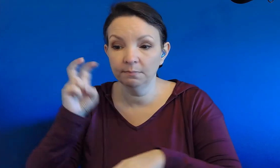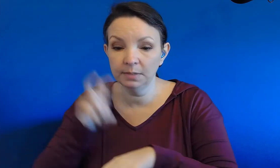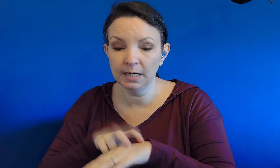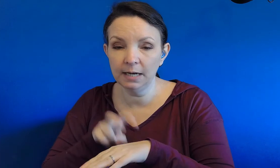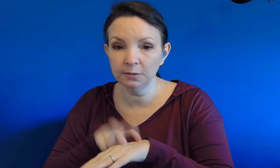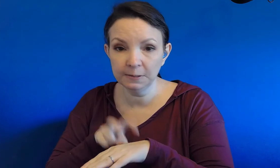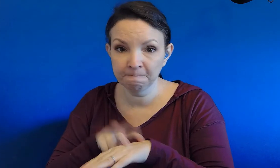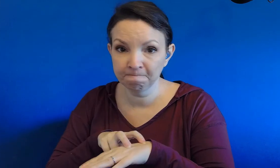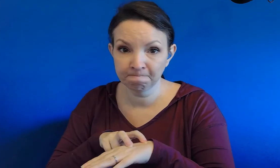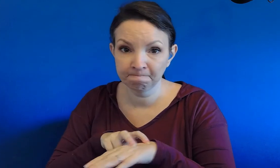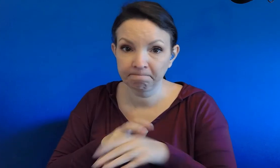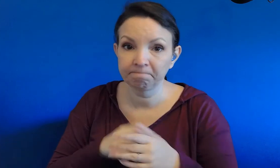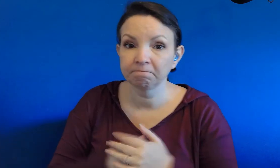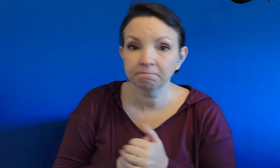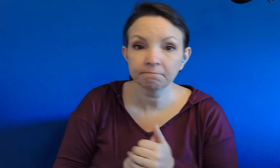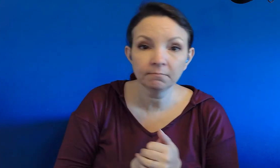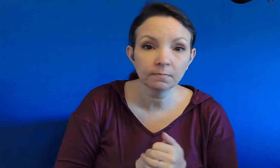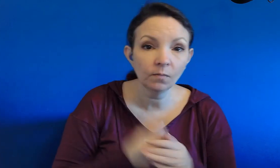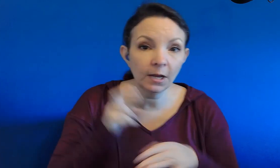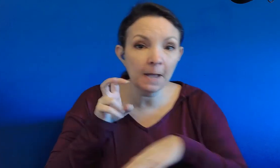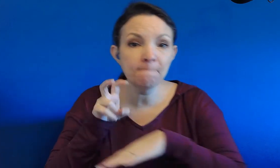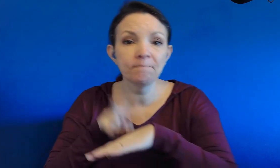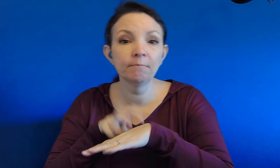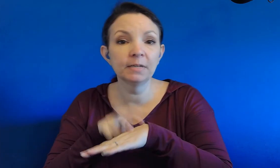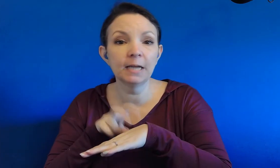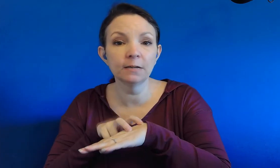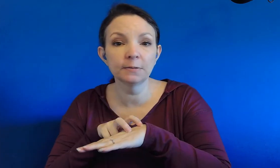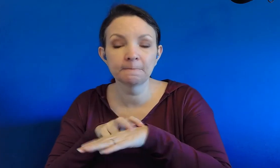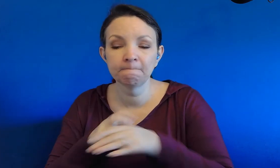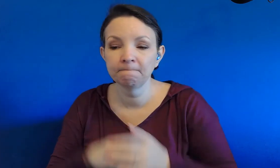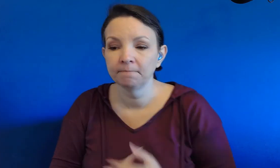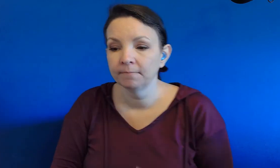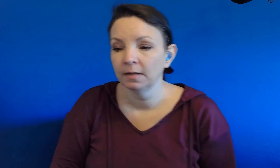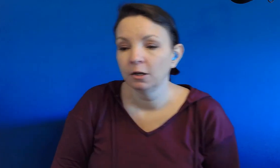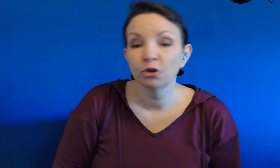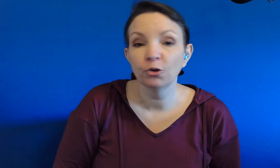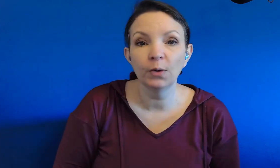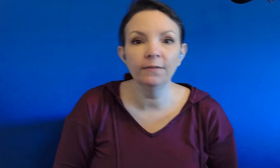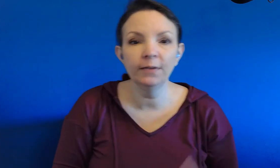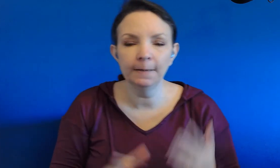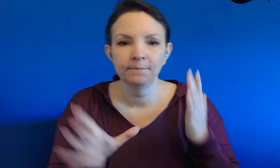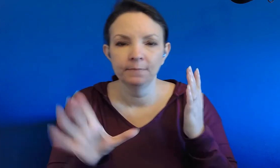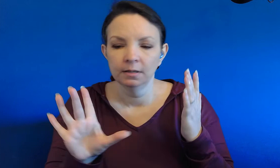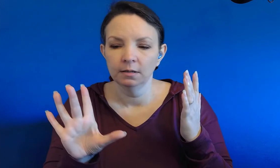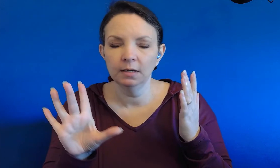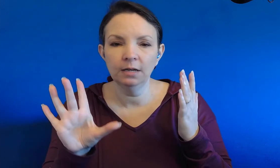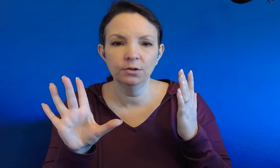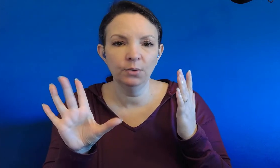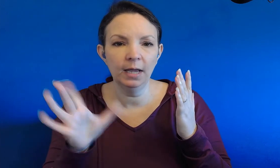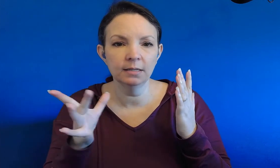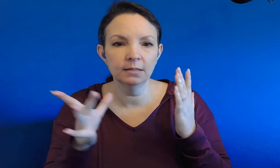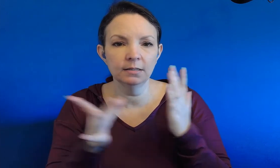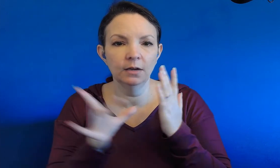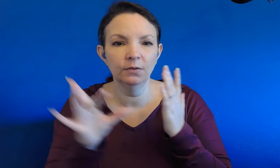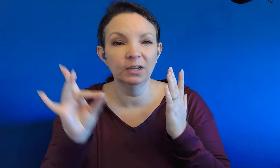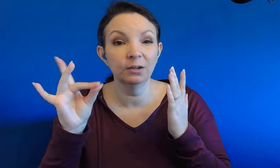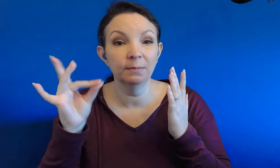potatoes. Okay? Potatoes. Gravy. You take two hands, and it's going to be like